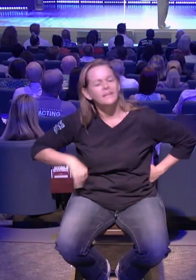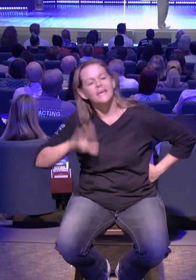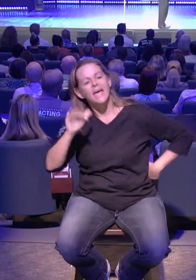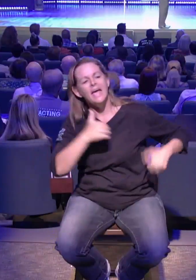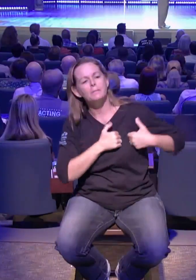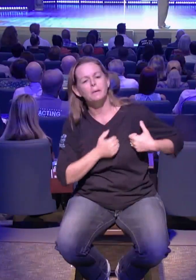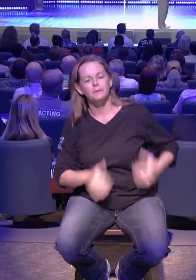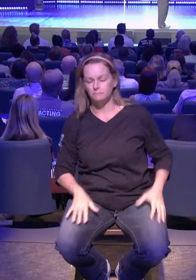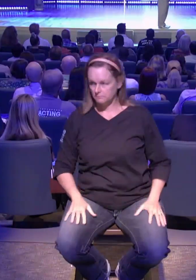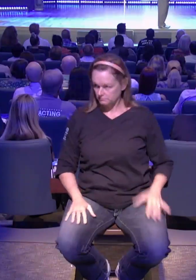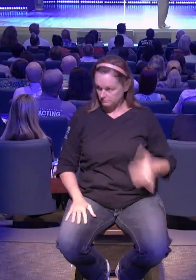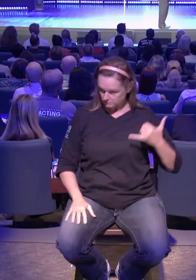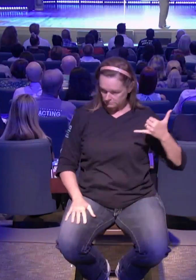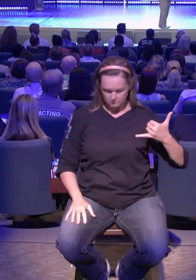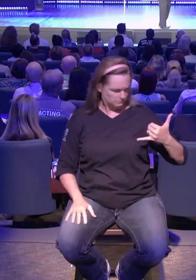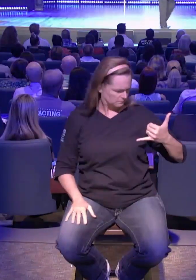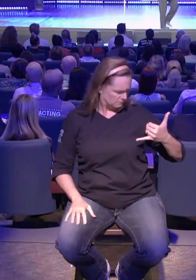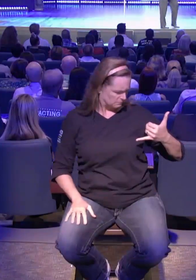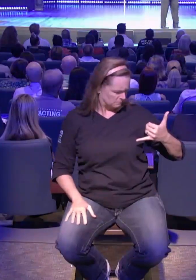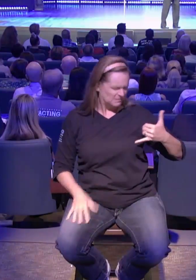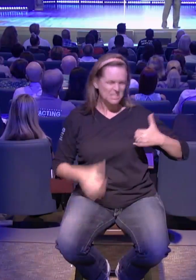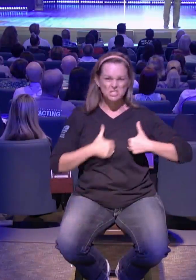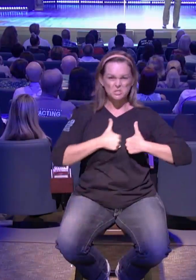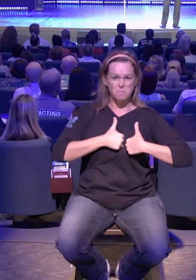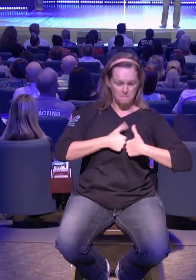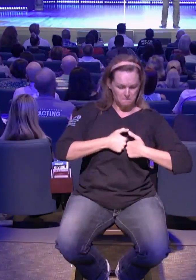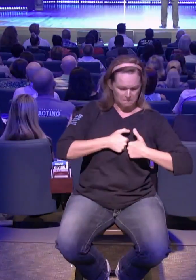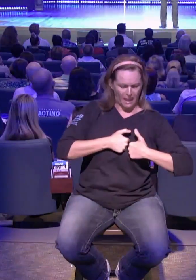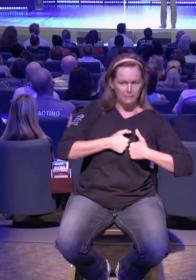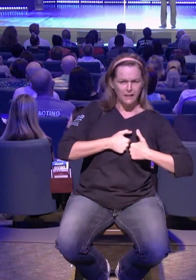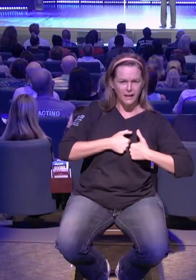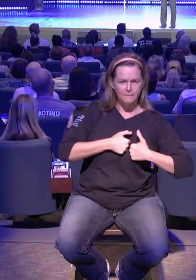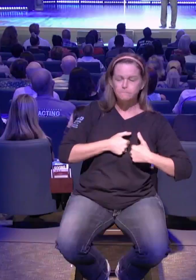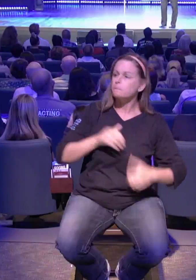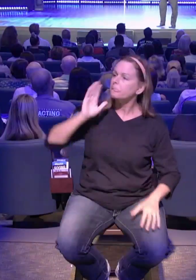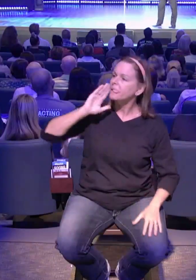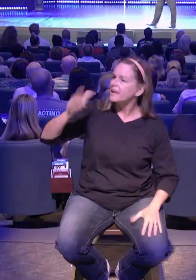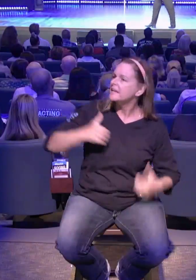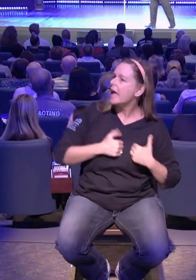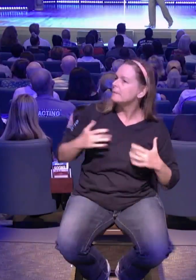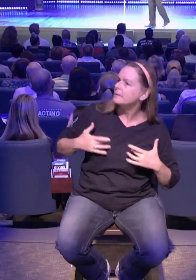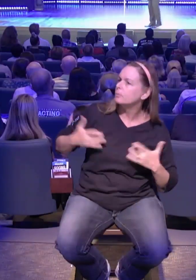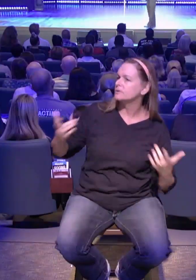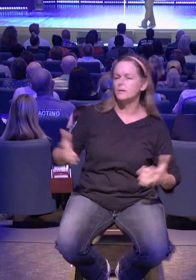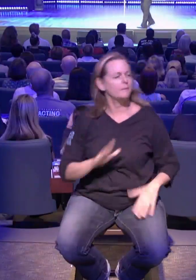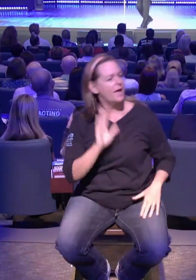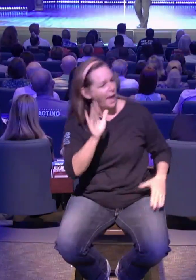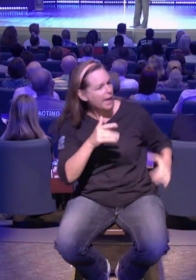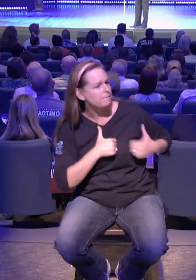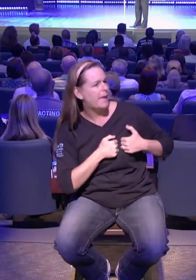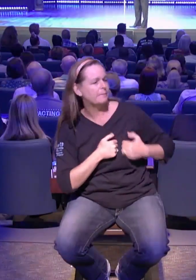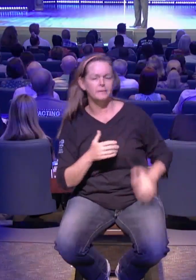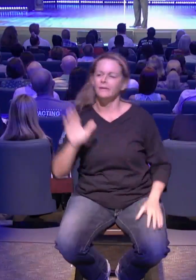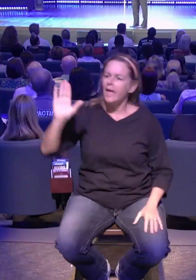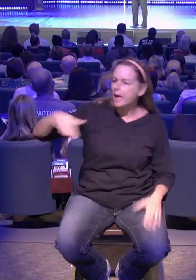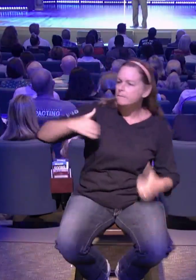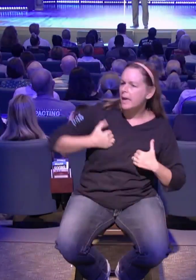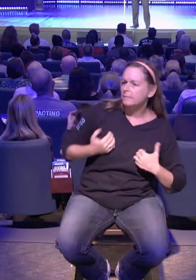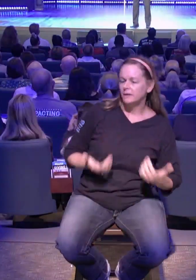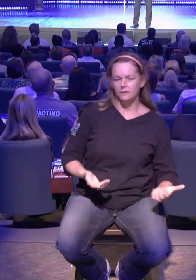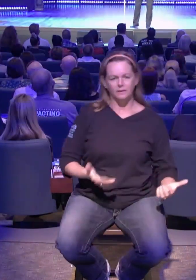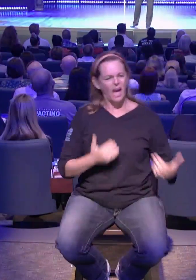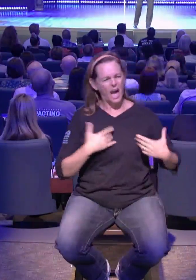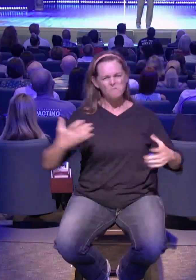Hey, baby. Well, I'm around him so much, it's all the time. Hey, baby, how's it going? Hey, baby, hey, baby. I never said, hey, baby, before.